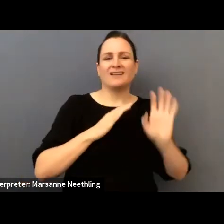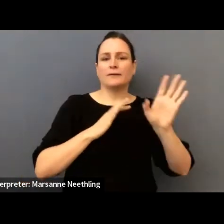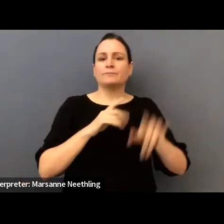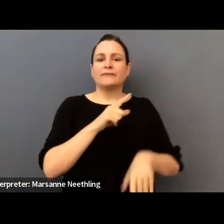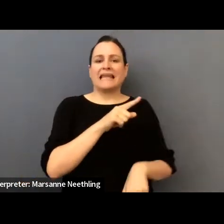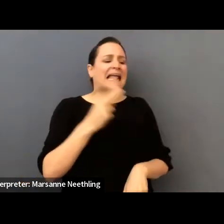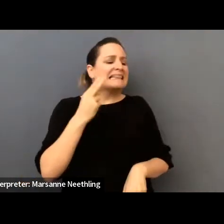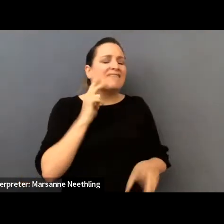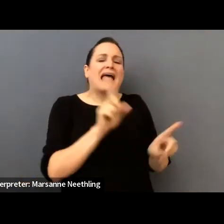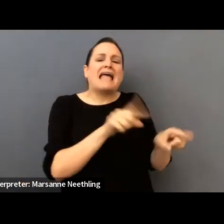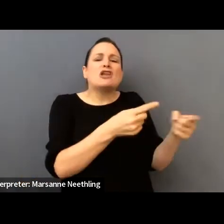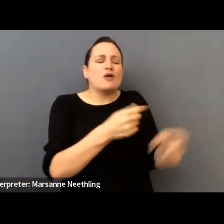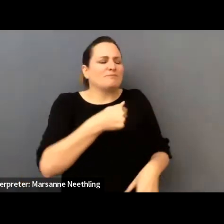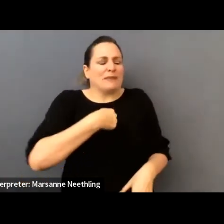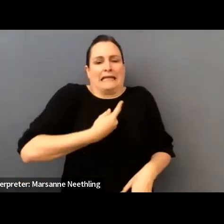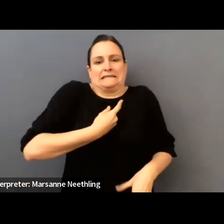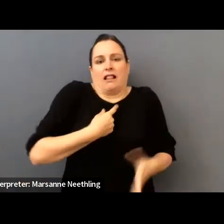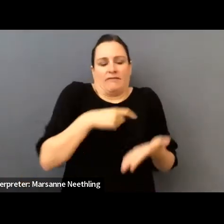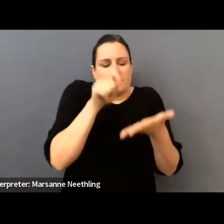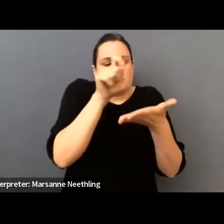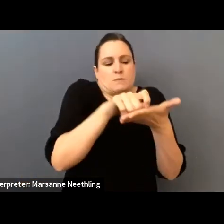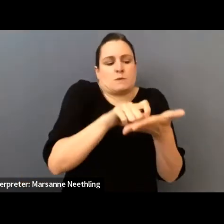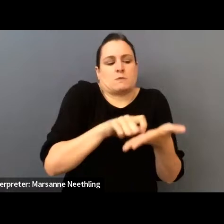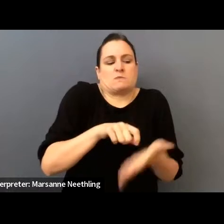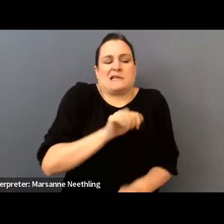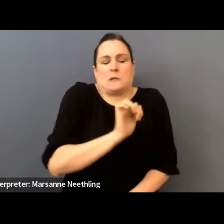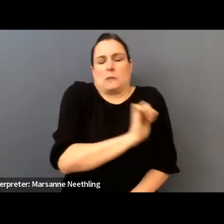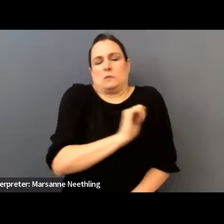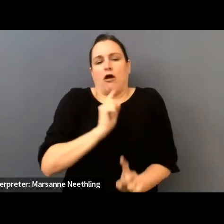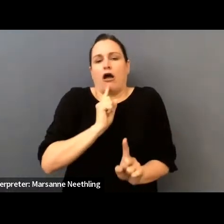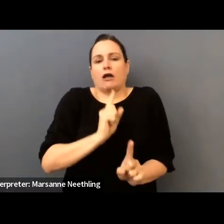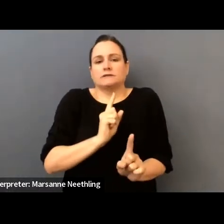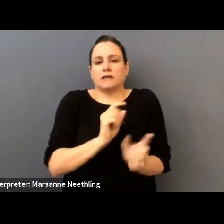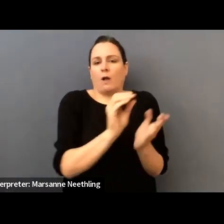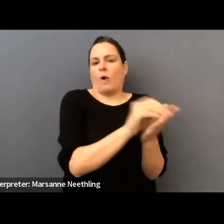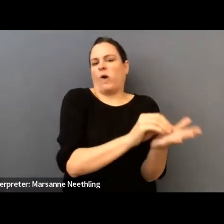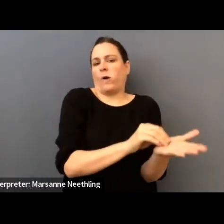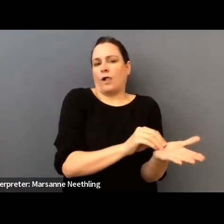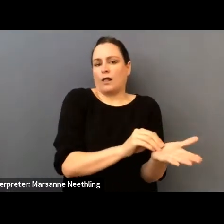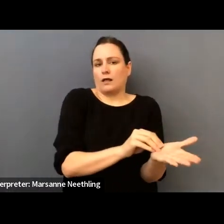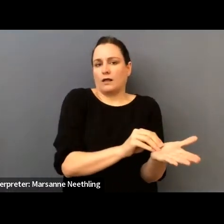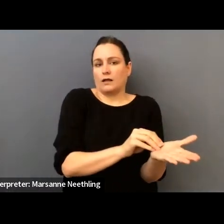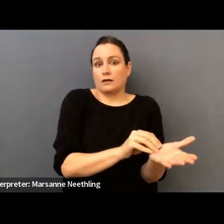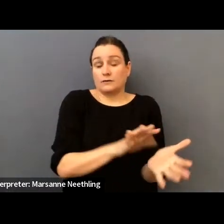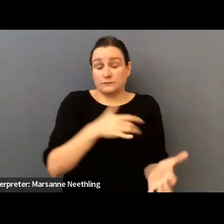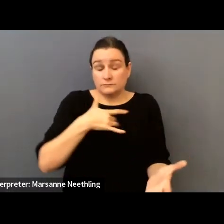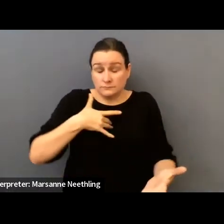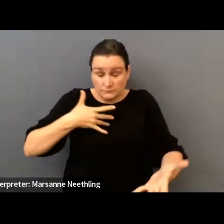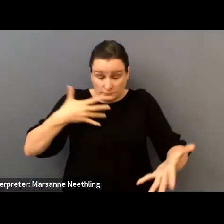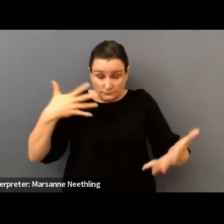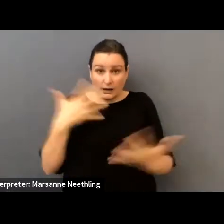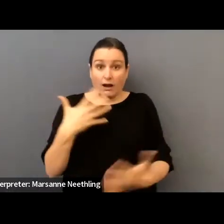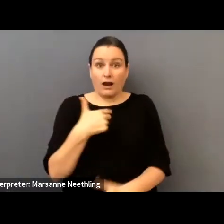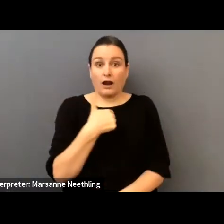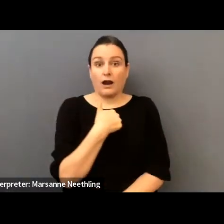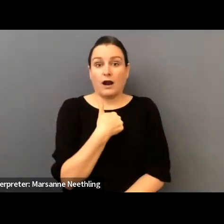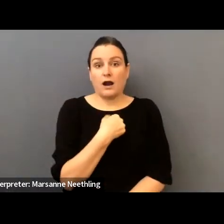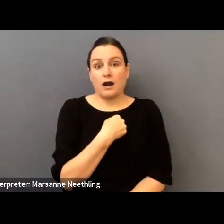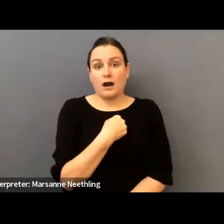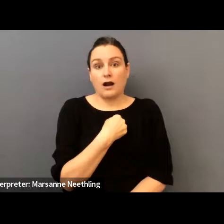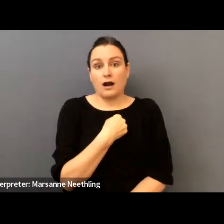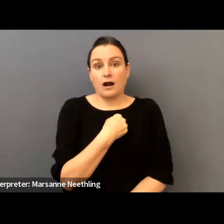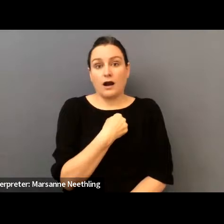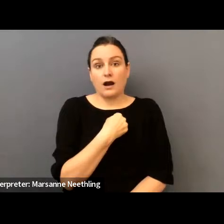behalf of deaf learners. And that is absolutely scary, because now